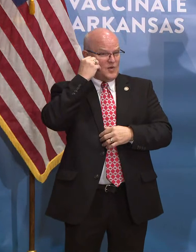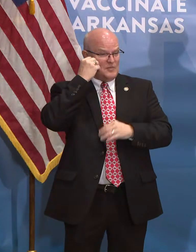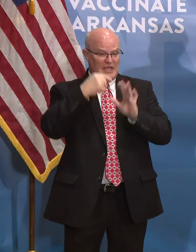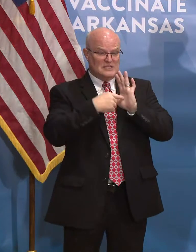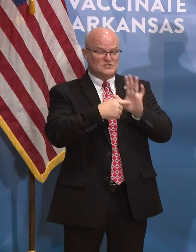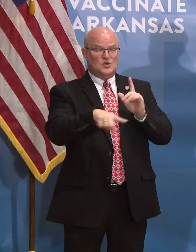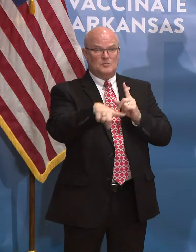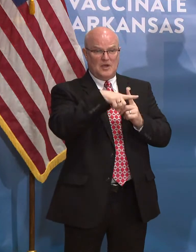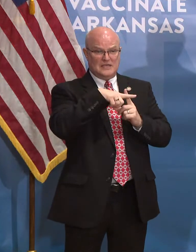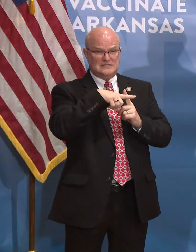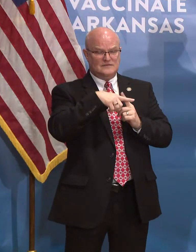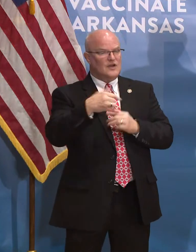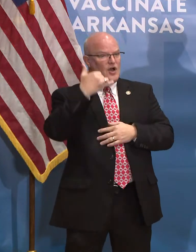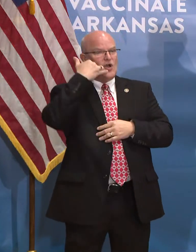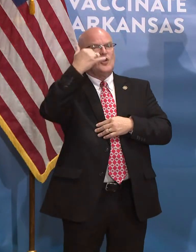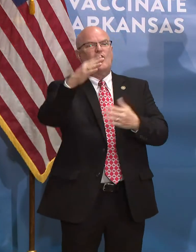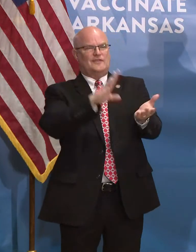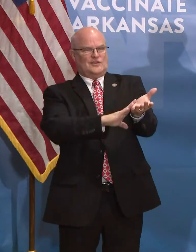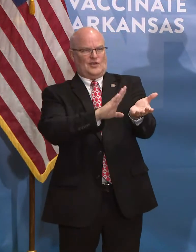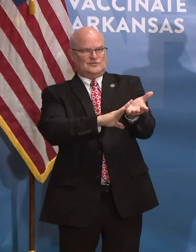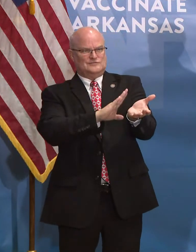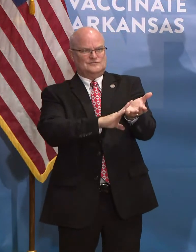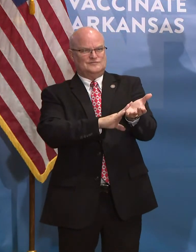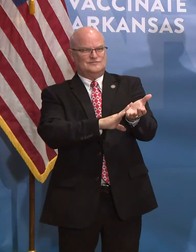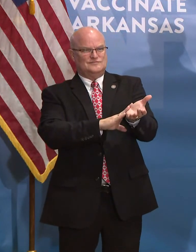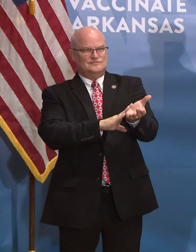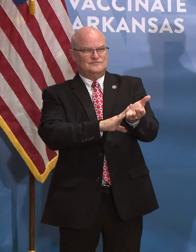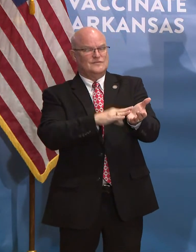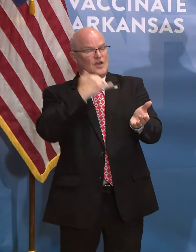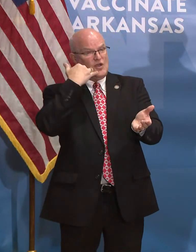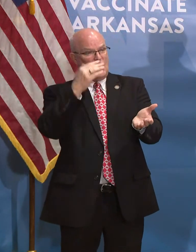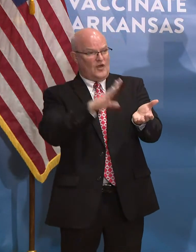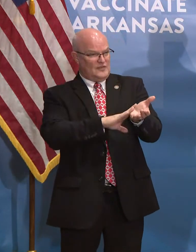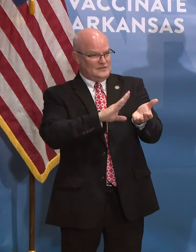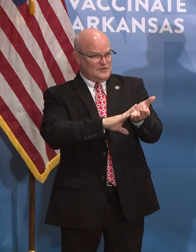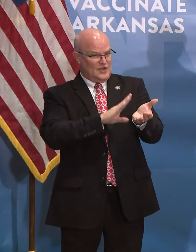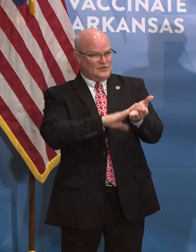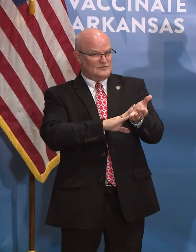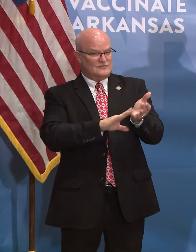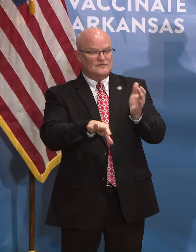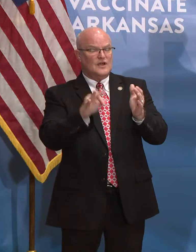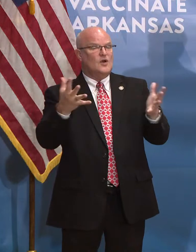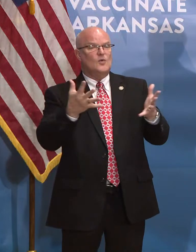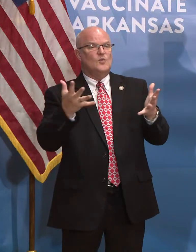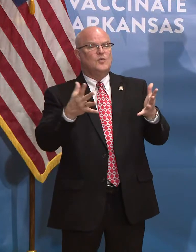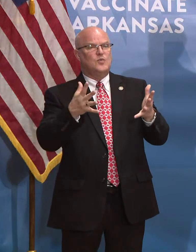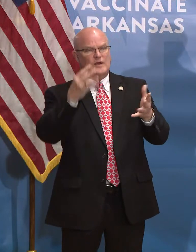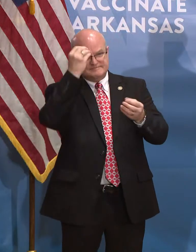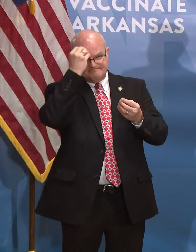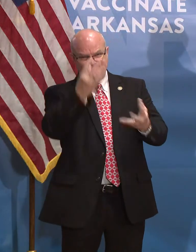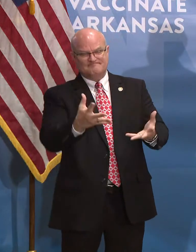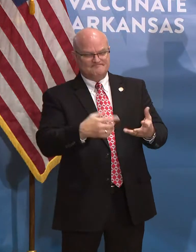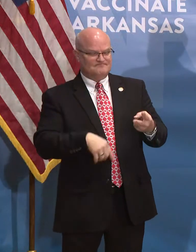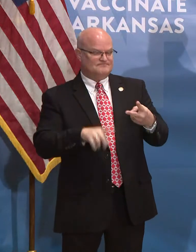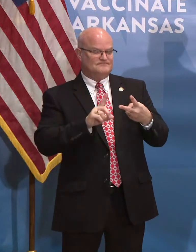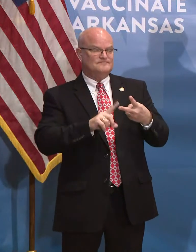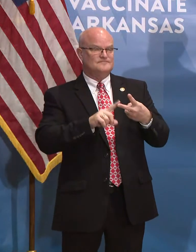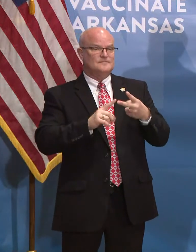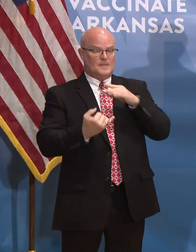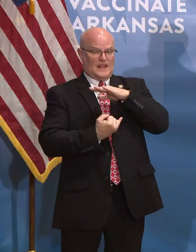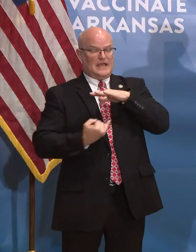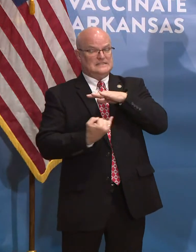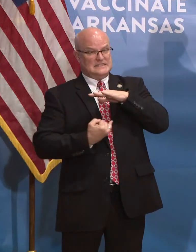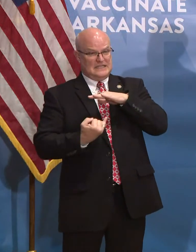show positive, call your doctor. Call your doctor and find out what directions they would give you. Secondly,